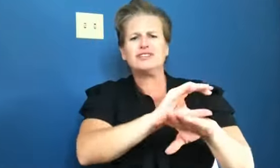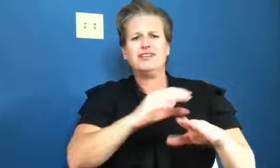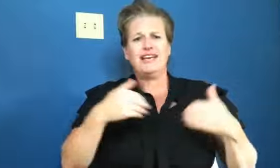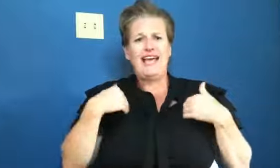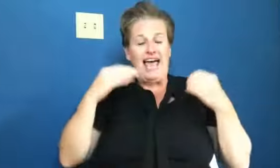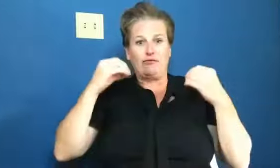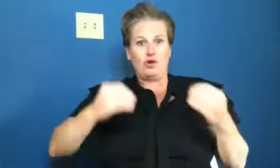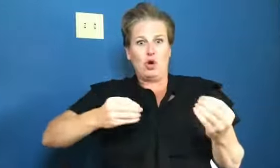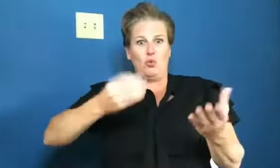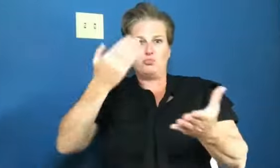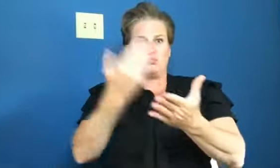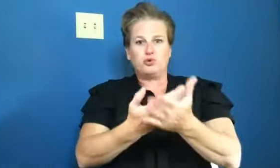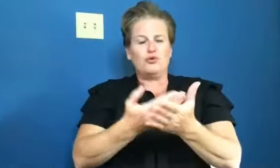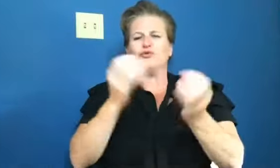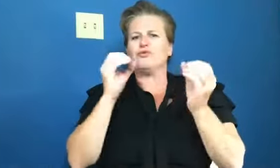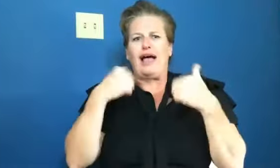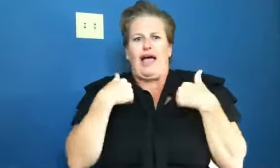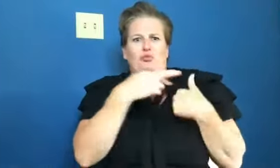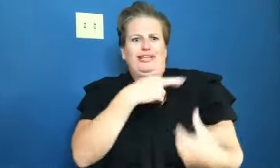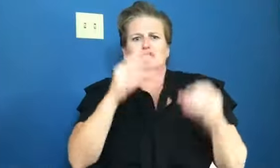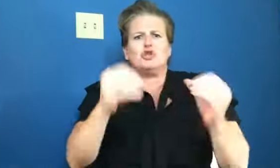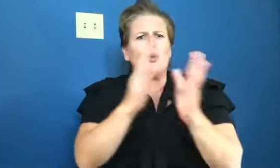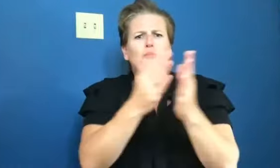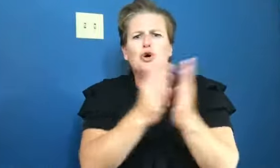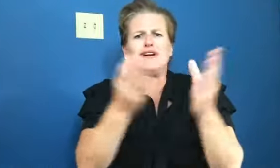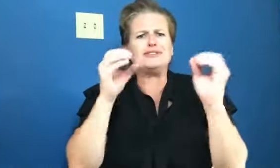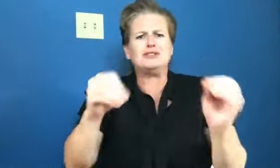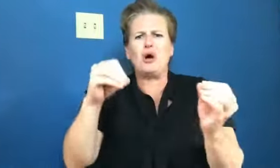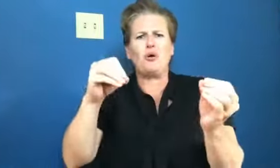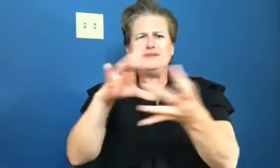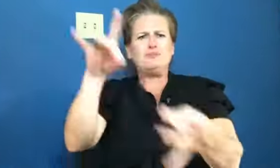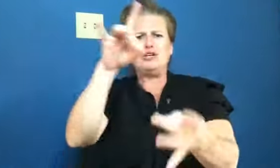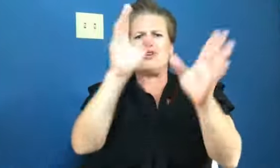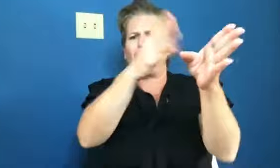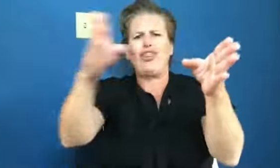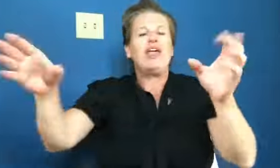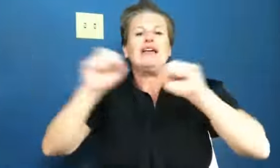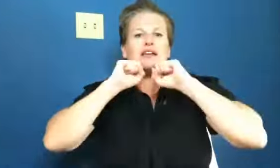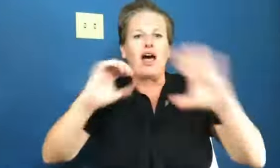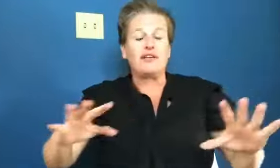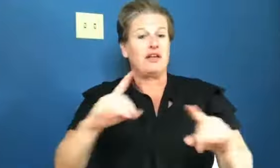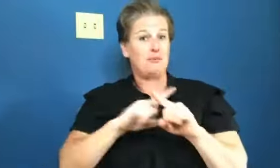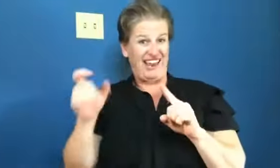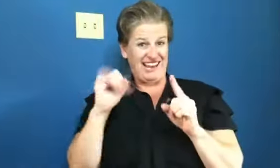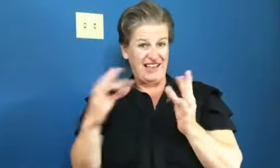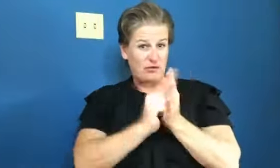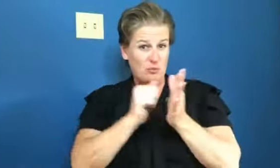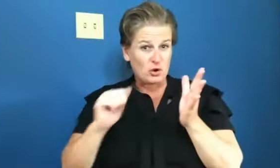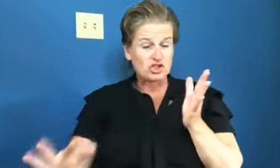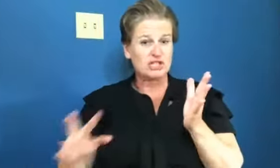literature or books of religious substance in my home, I knew I broke the one commandment that you should never break, which is, thou shalt not